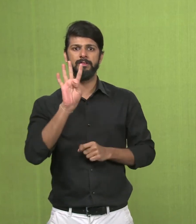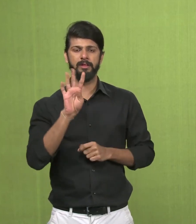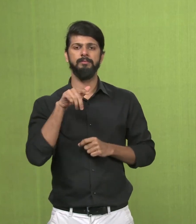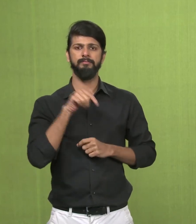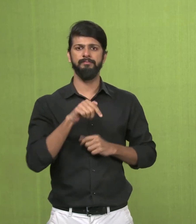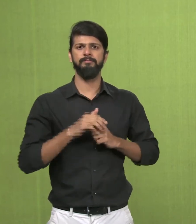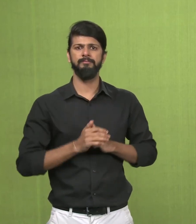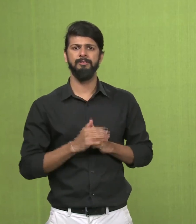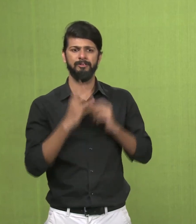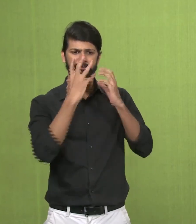Question number 4.